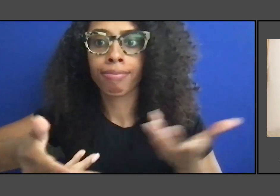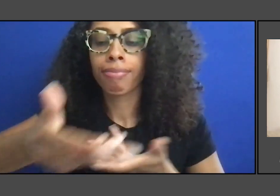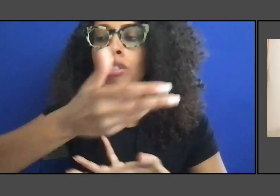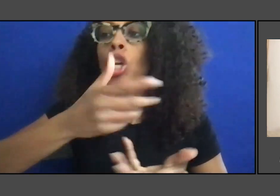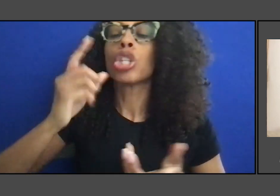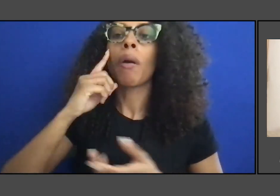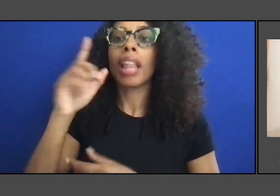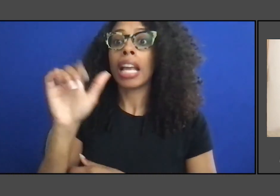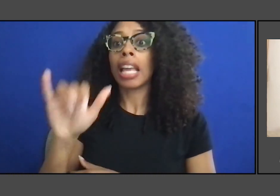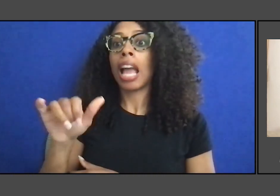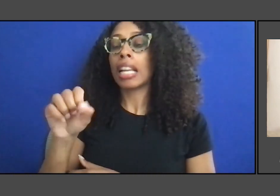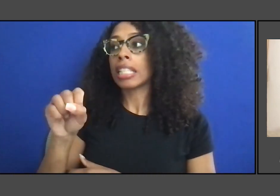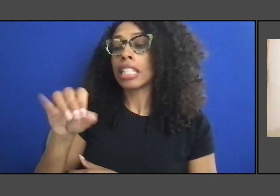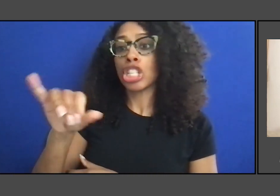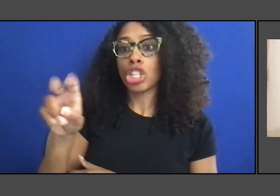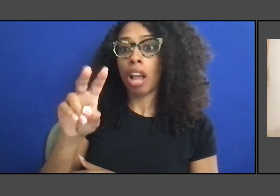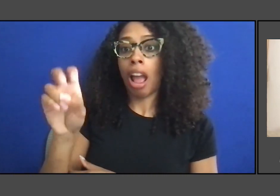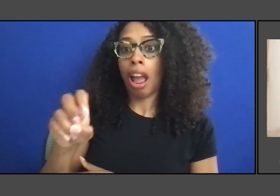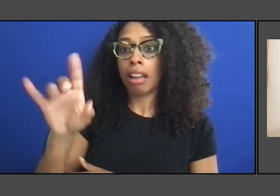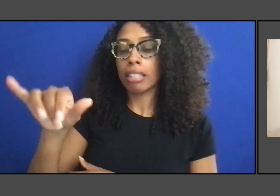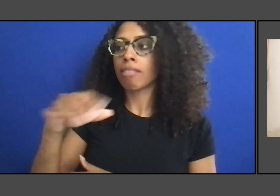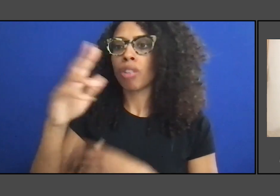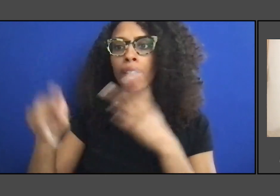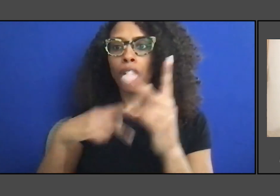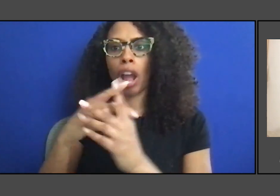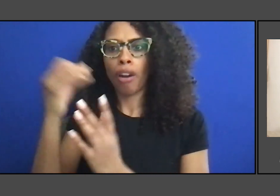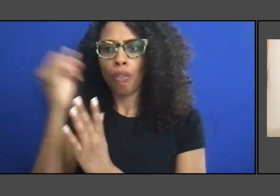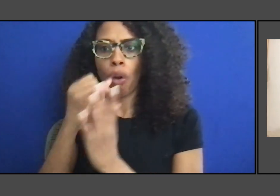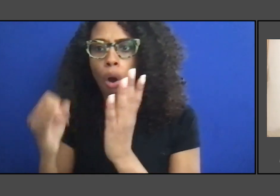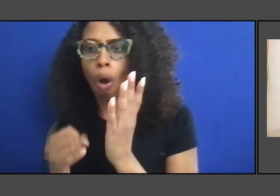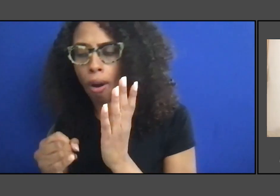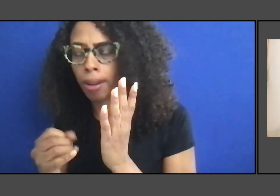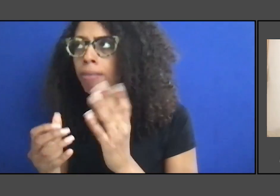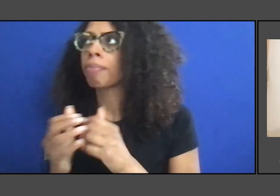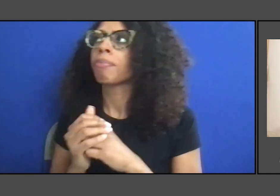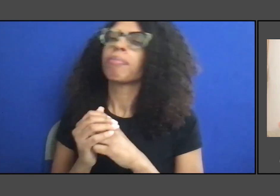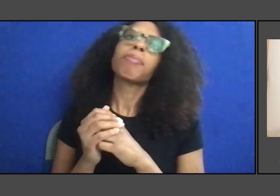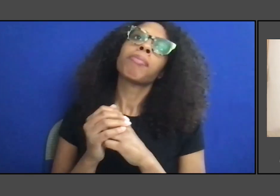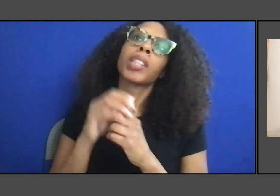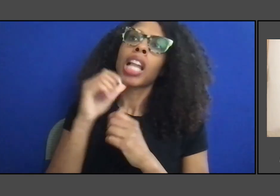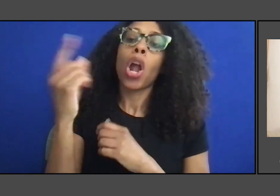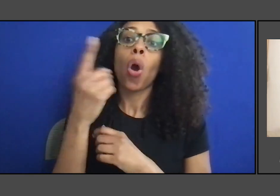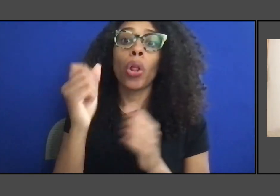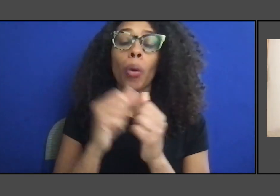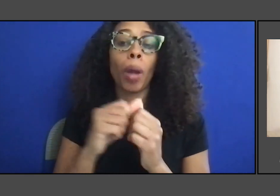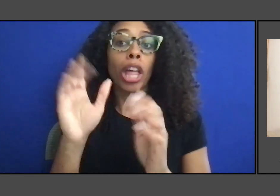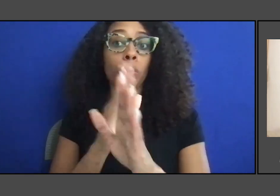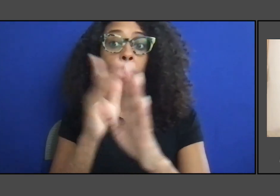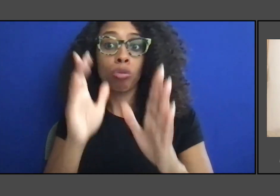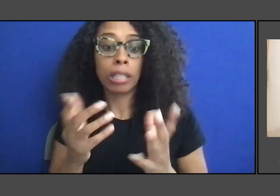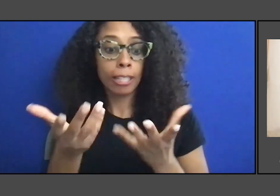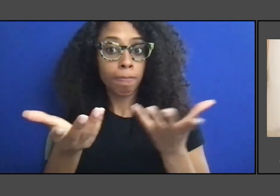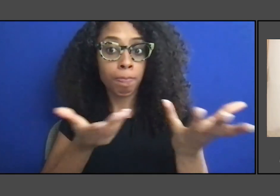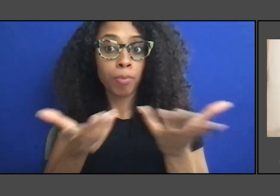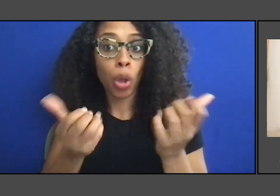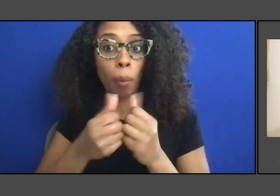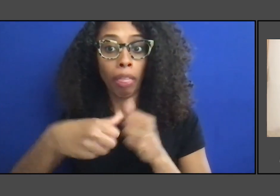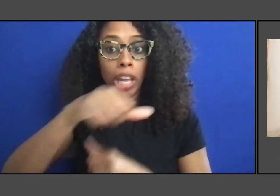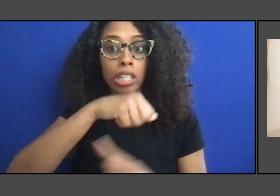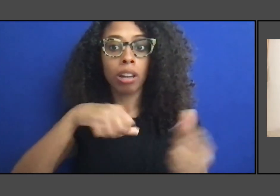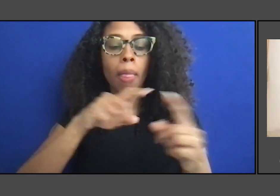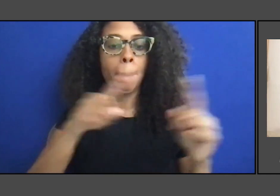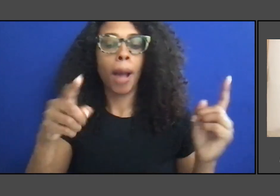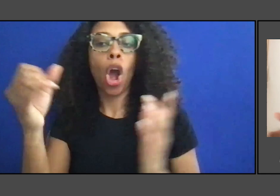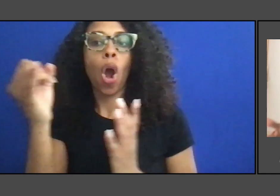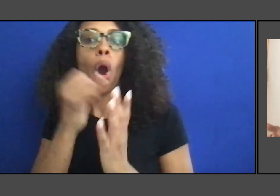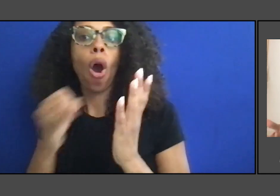form is one that has also not just with musicians communicating with each other, but with artists using different